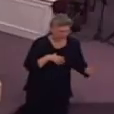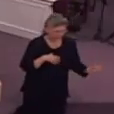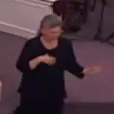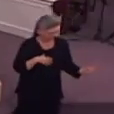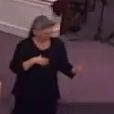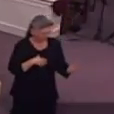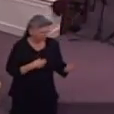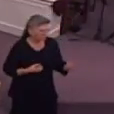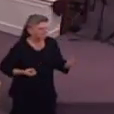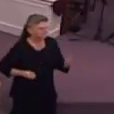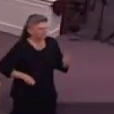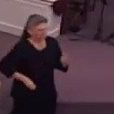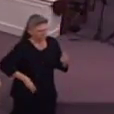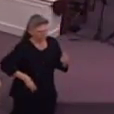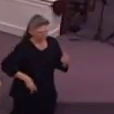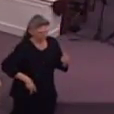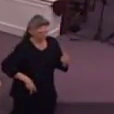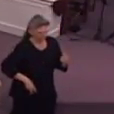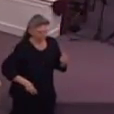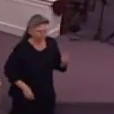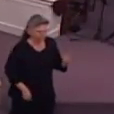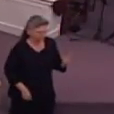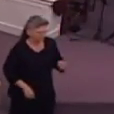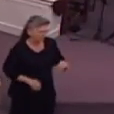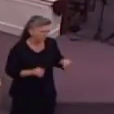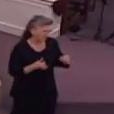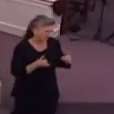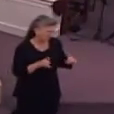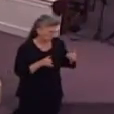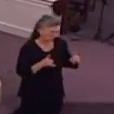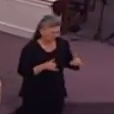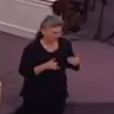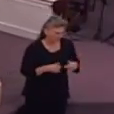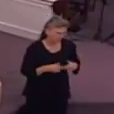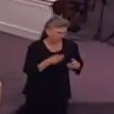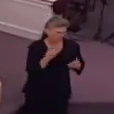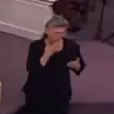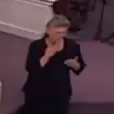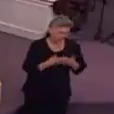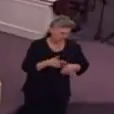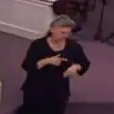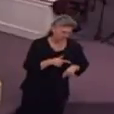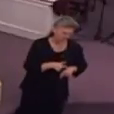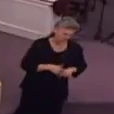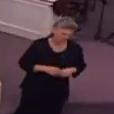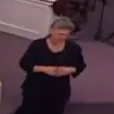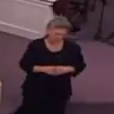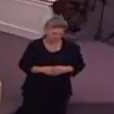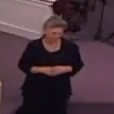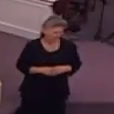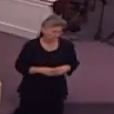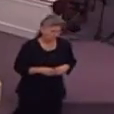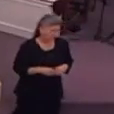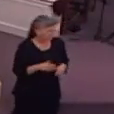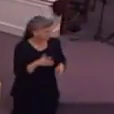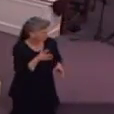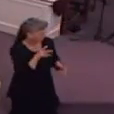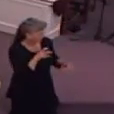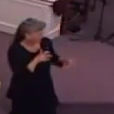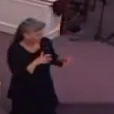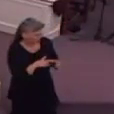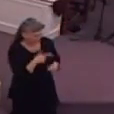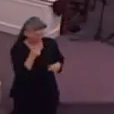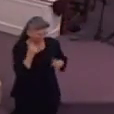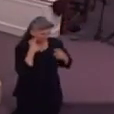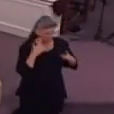This was about midnight at night, and they had been partying and having a big time. And he just couldn't help but overhear them because